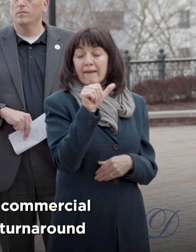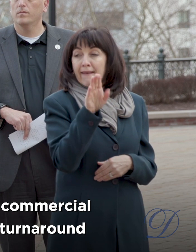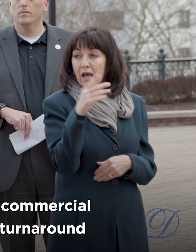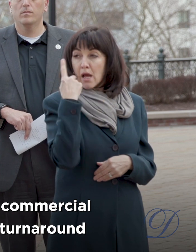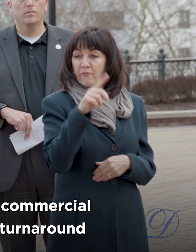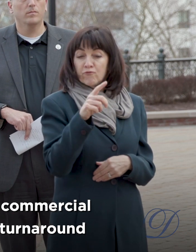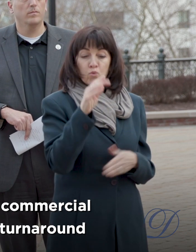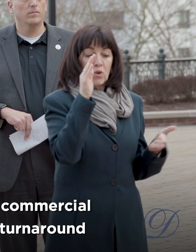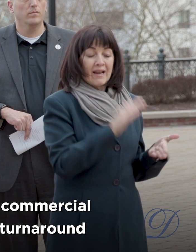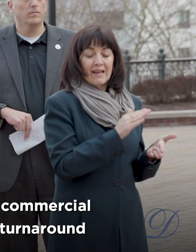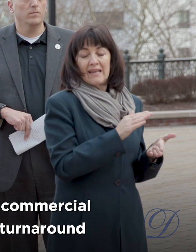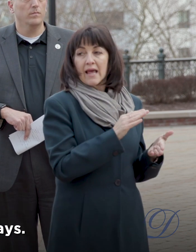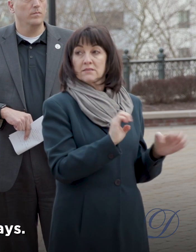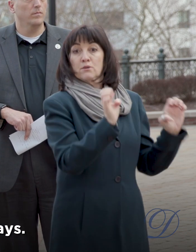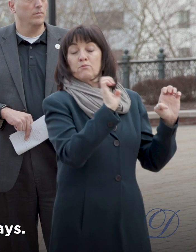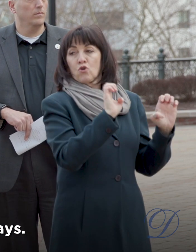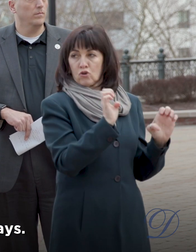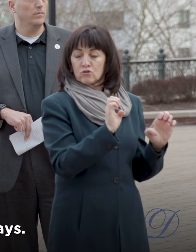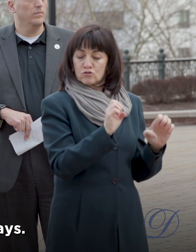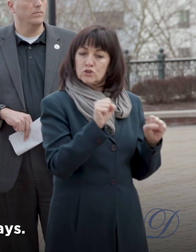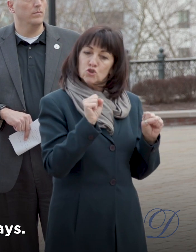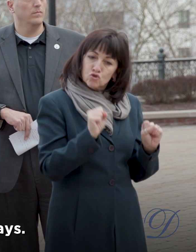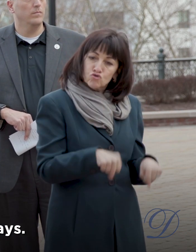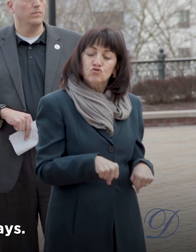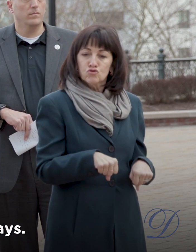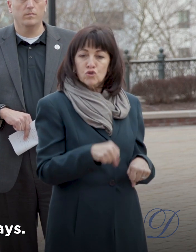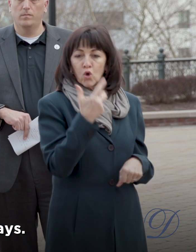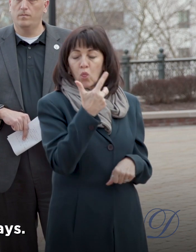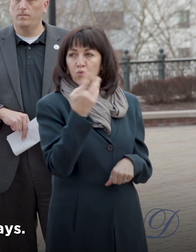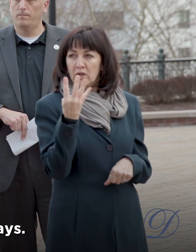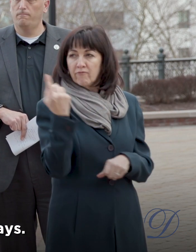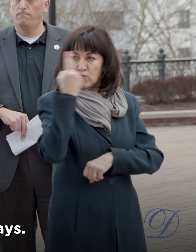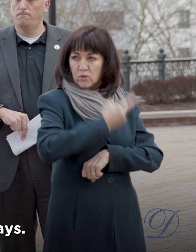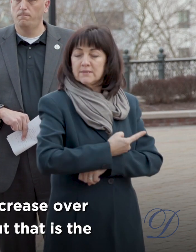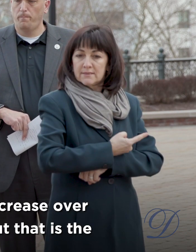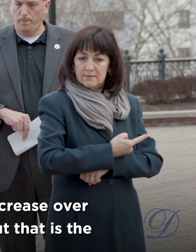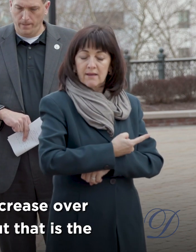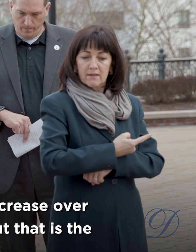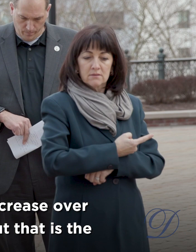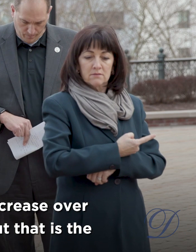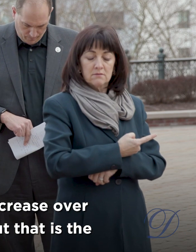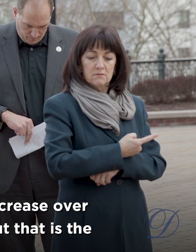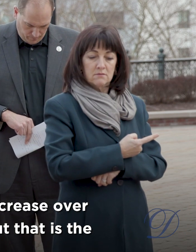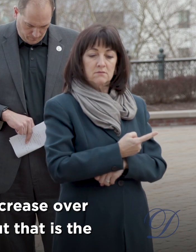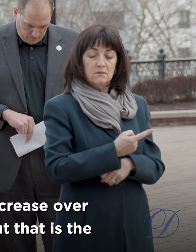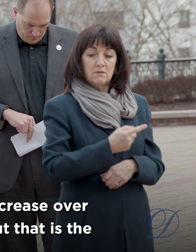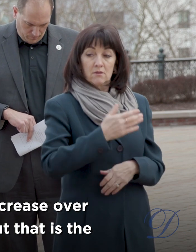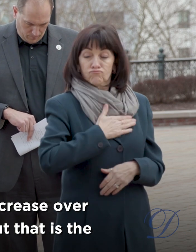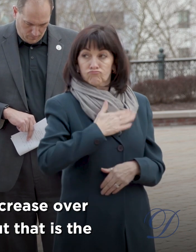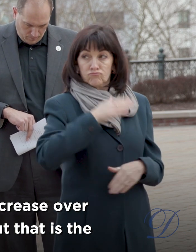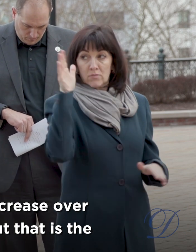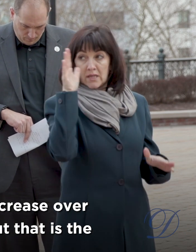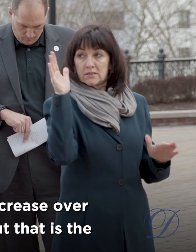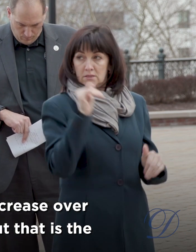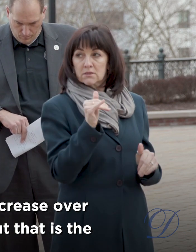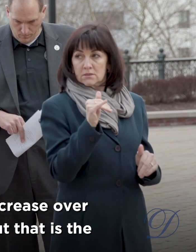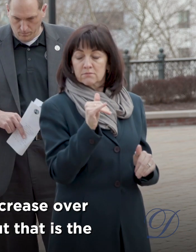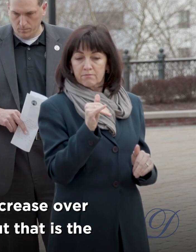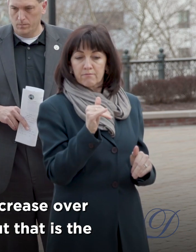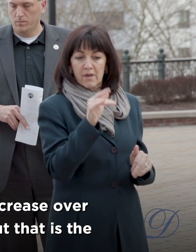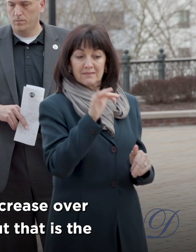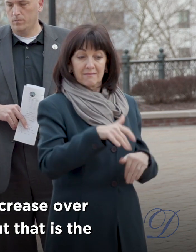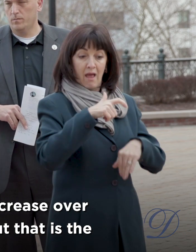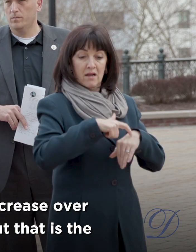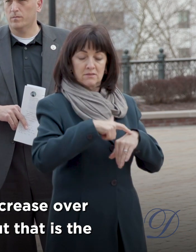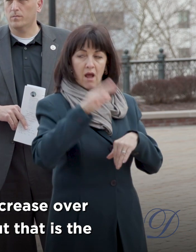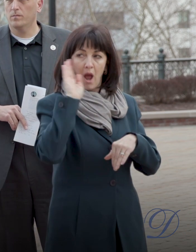cases, the turnaround can be 3 to 4 days. The expectation is that will decrease over the coming